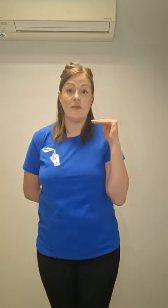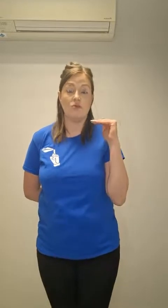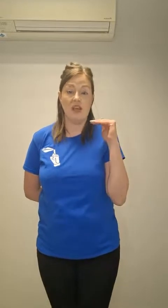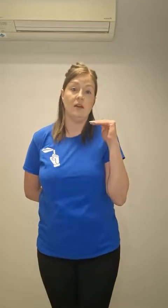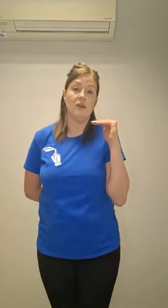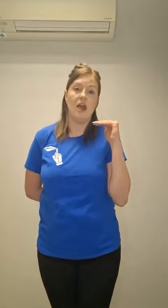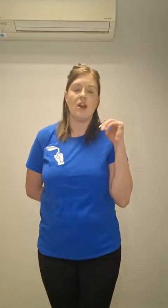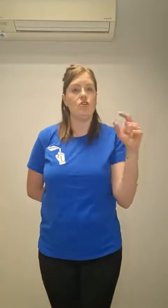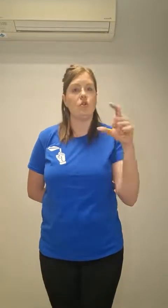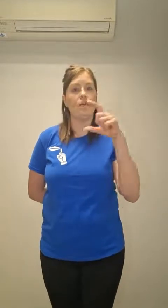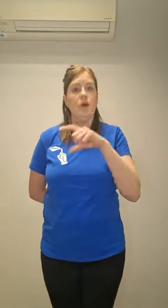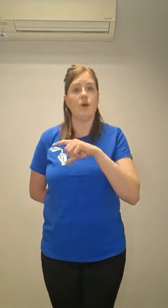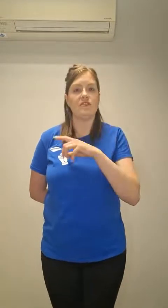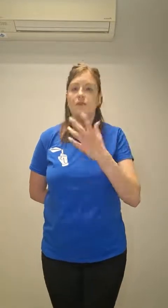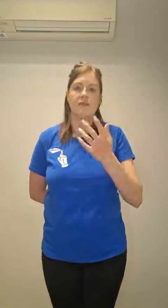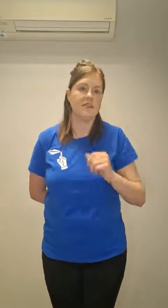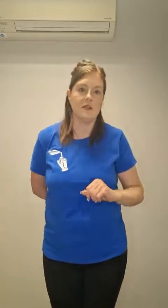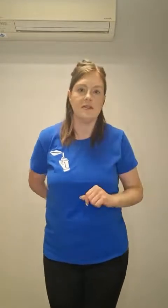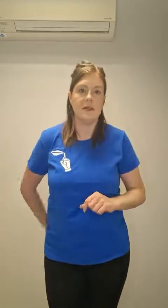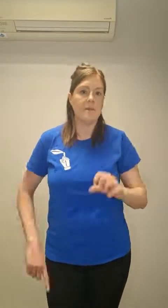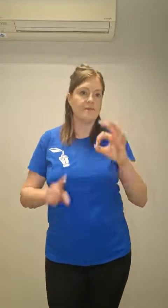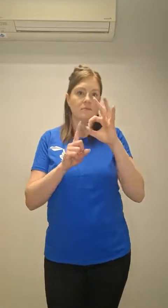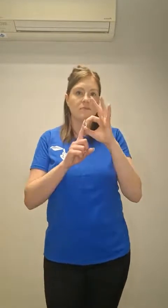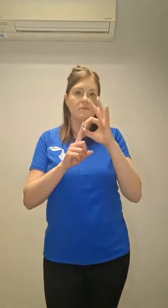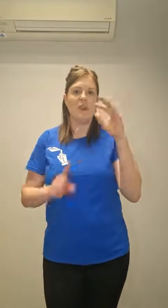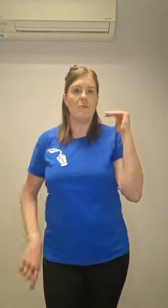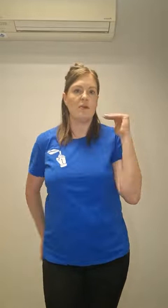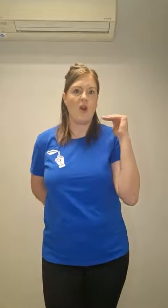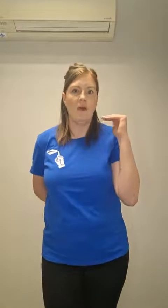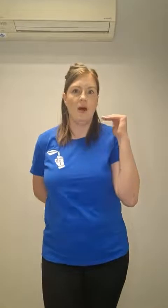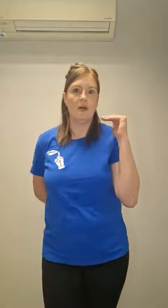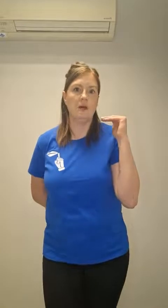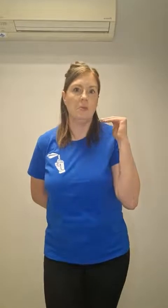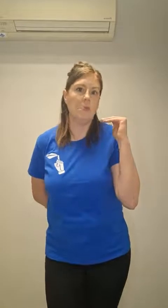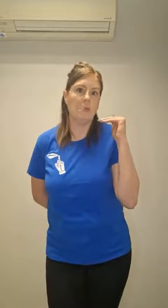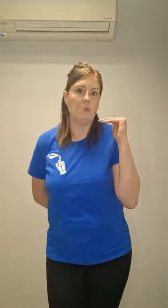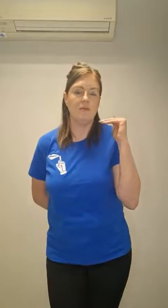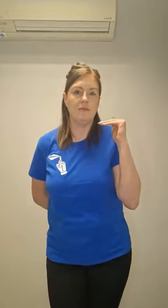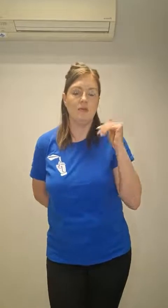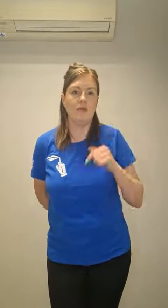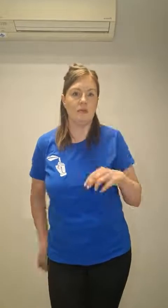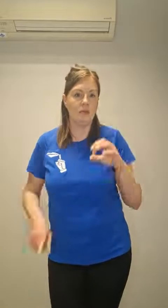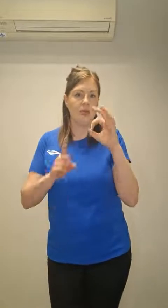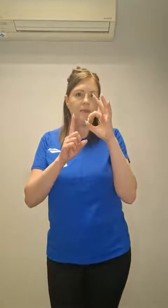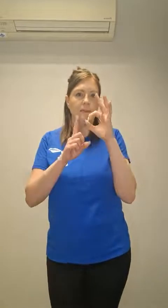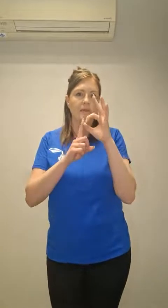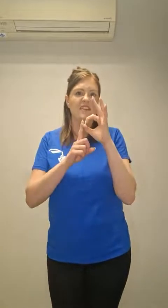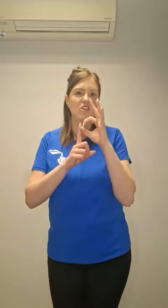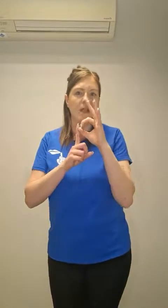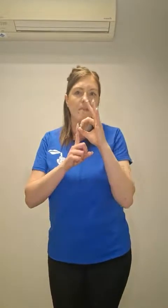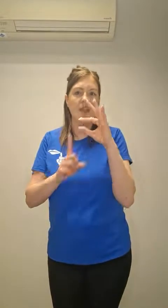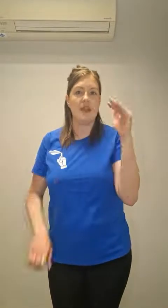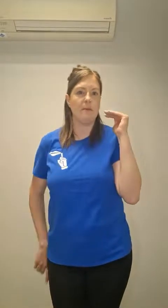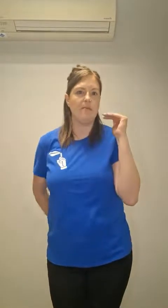building. And you can put, so for instance, Primark. You could call it the letter shape P,